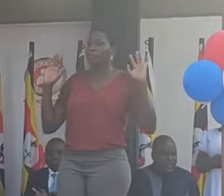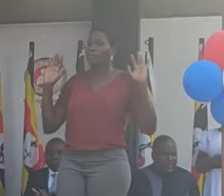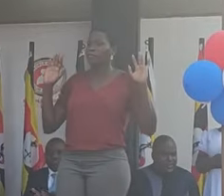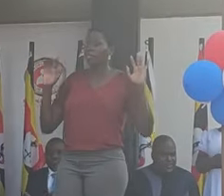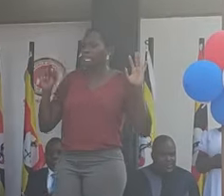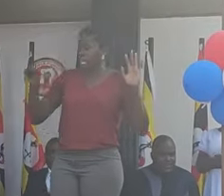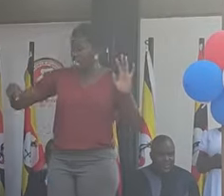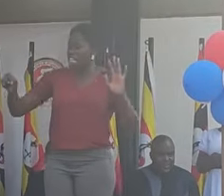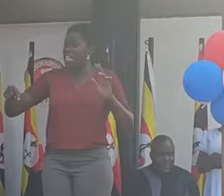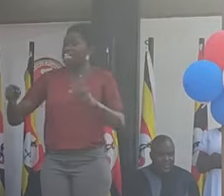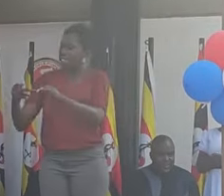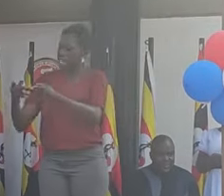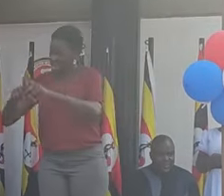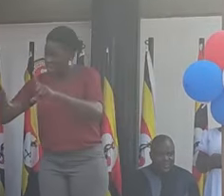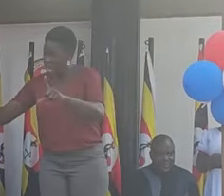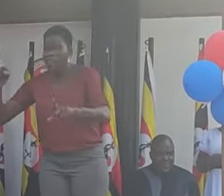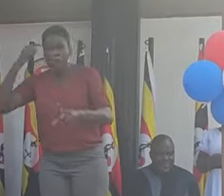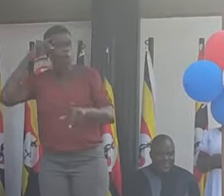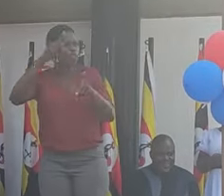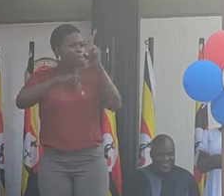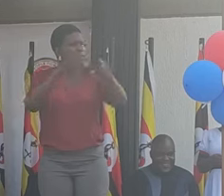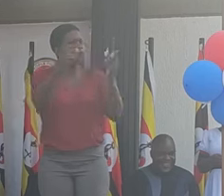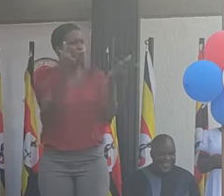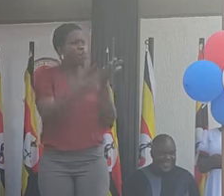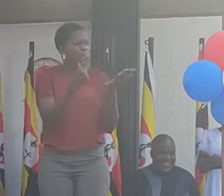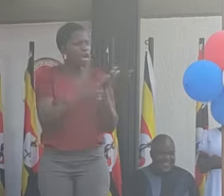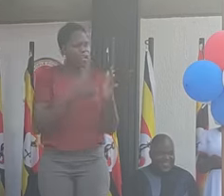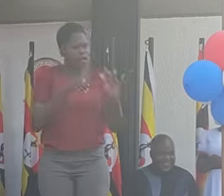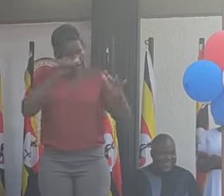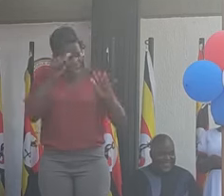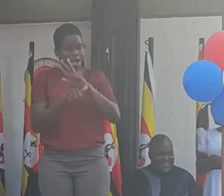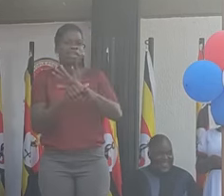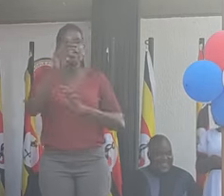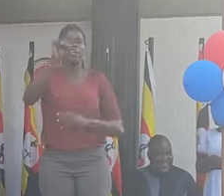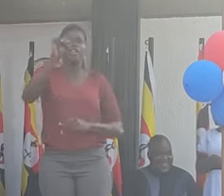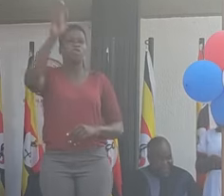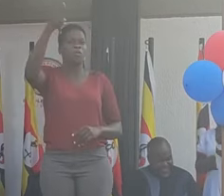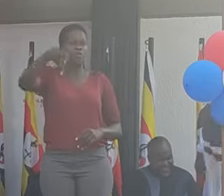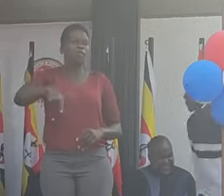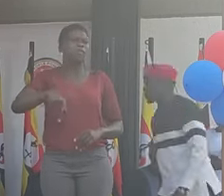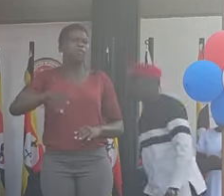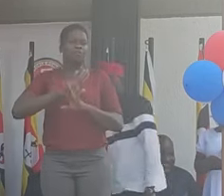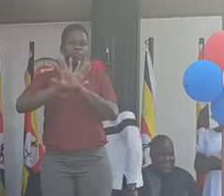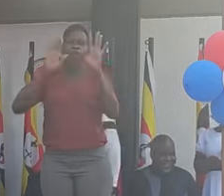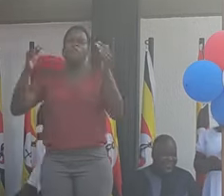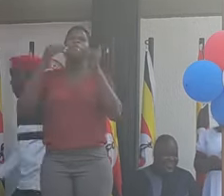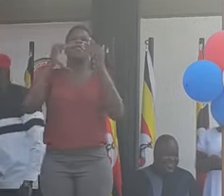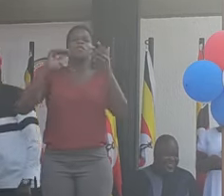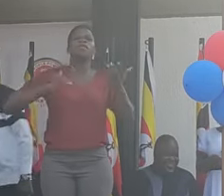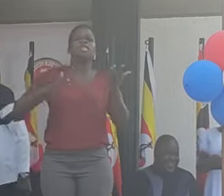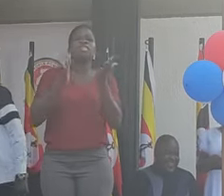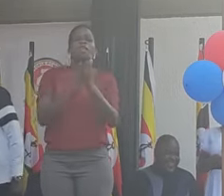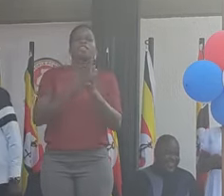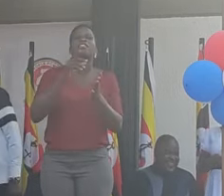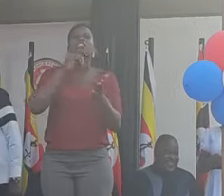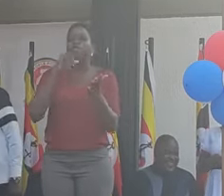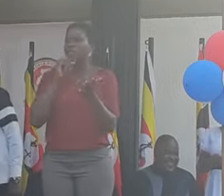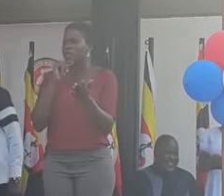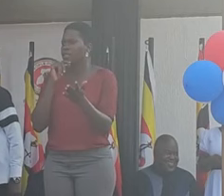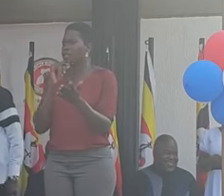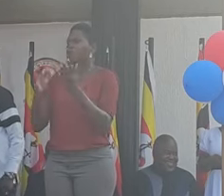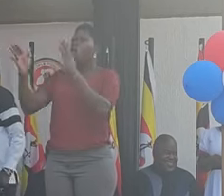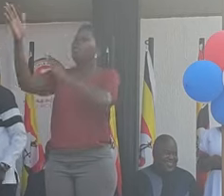This is the property of the people of Uganda, courtesy of the National Unity Platform. Thank you very much, ladies and gentlemen,